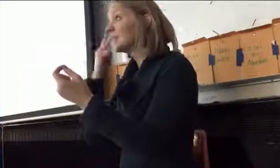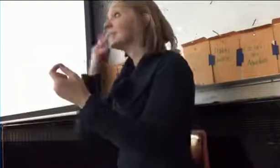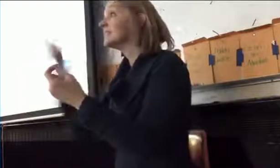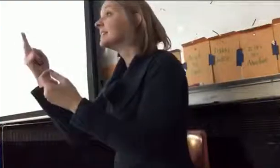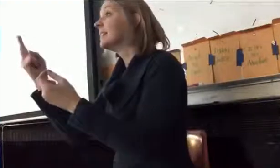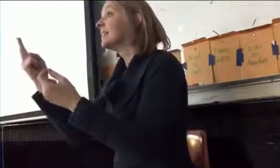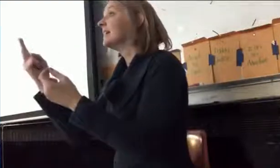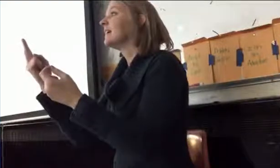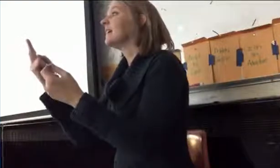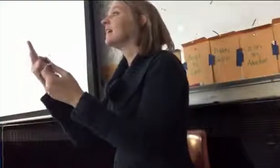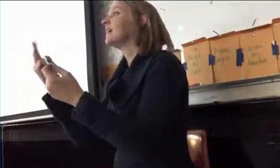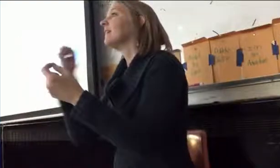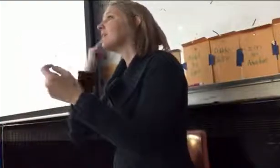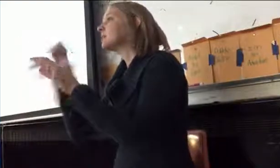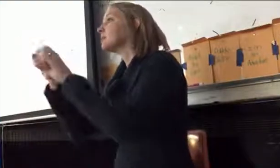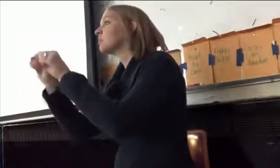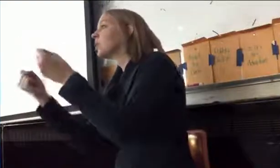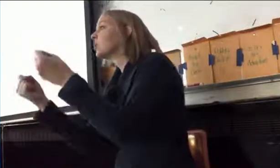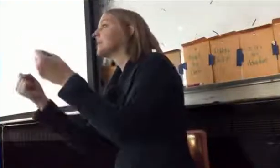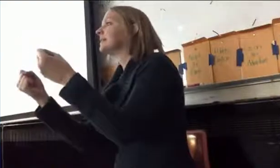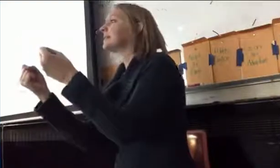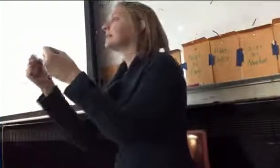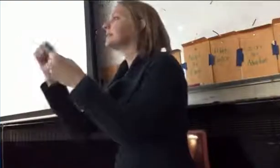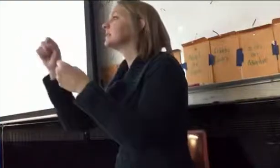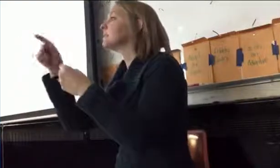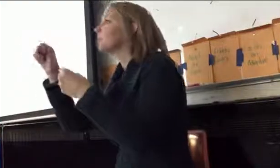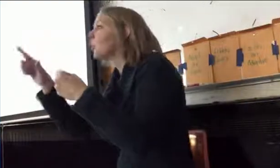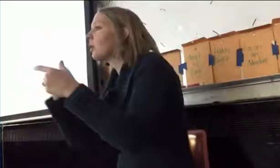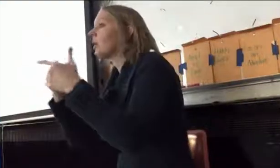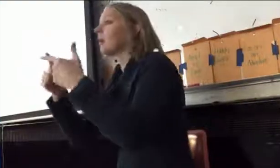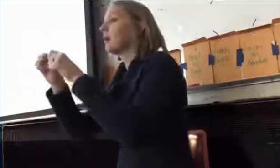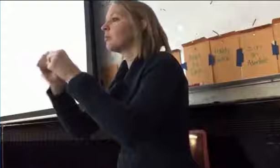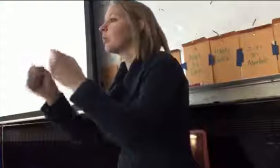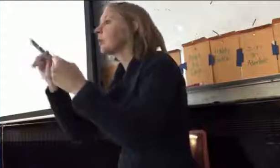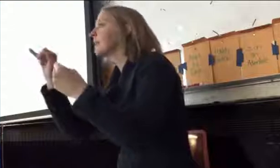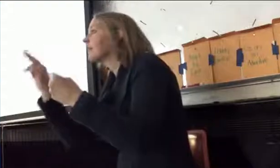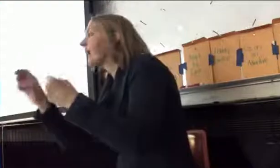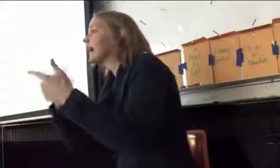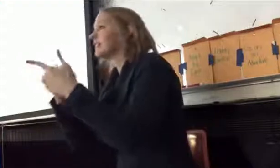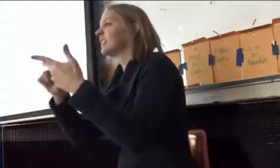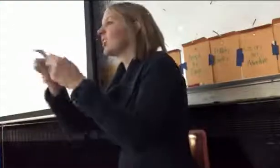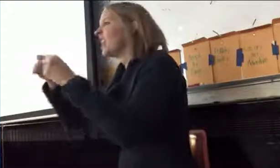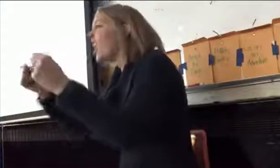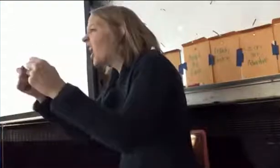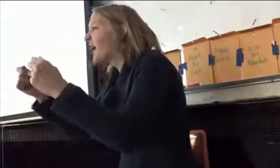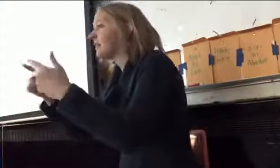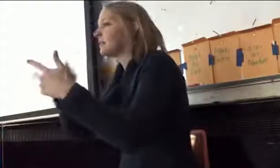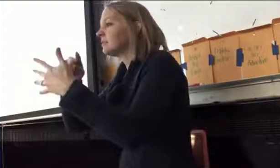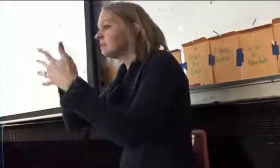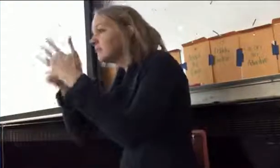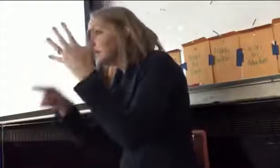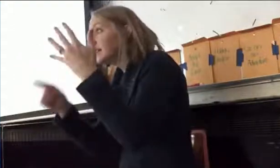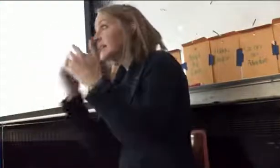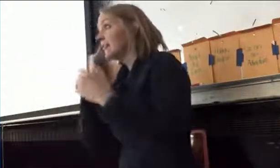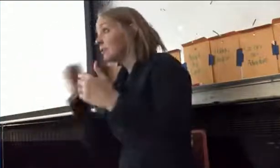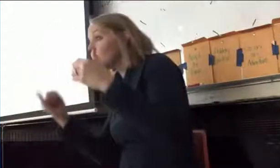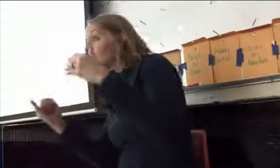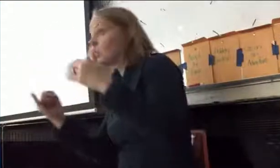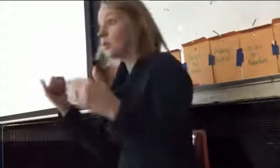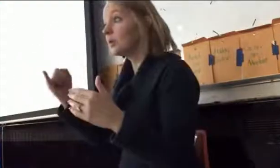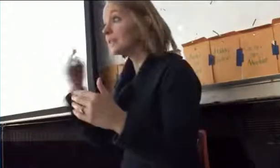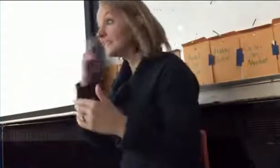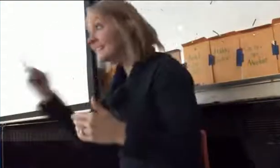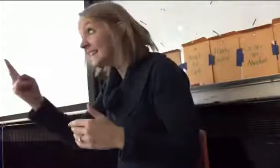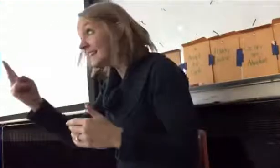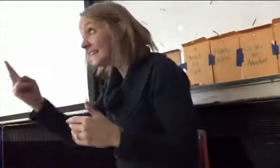there a broken spool? Is there a broken line? Is there something in a knot? Something like that. If you go to see that, here's what you have to